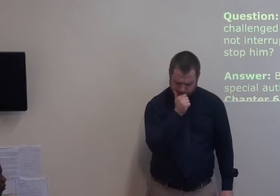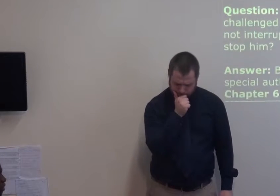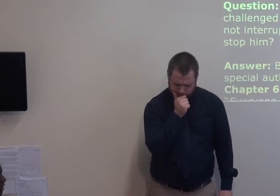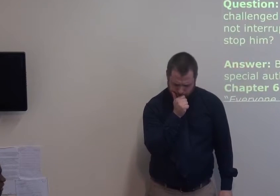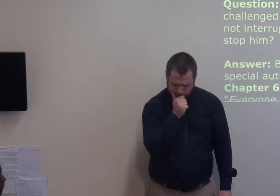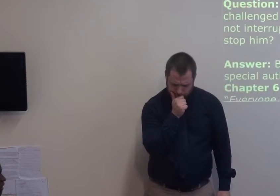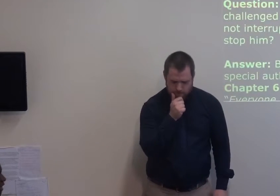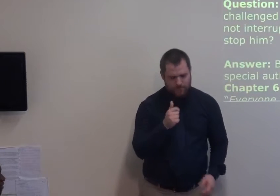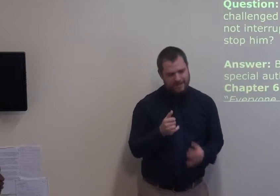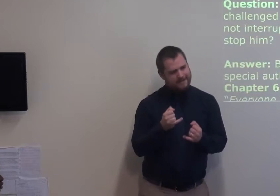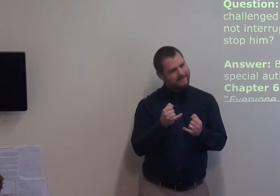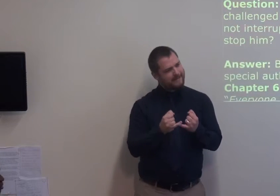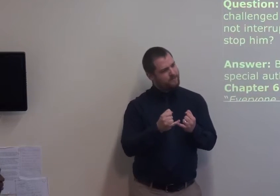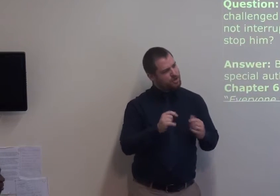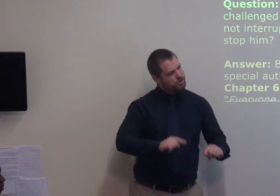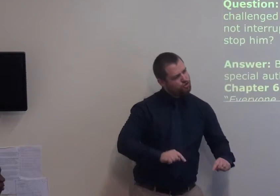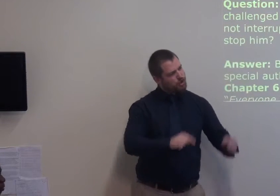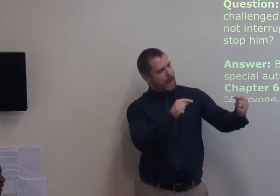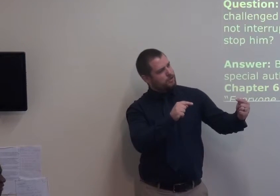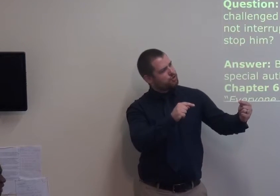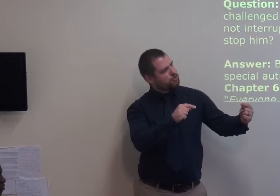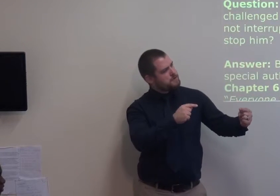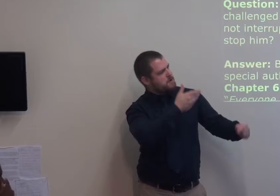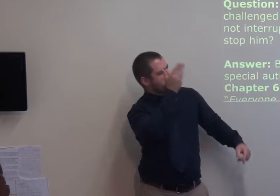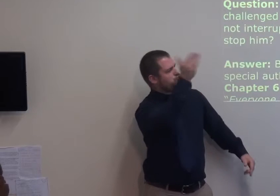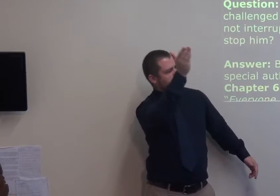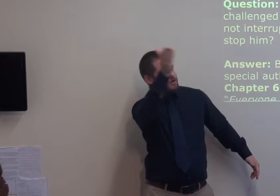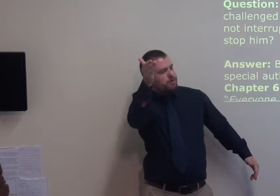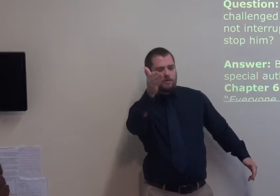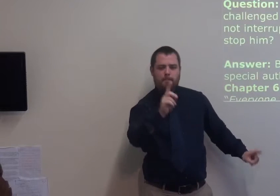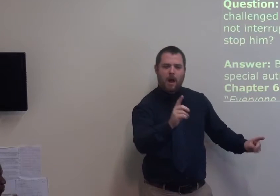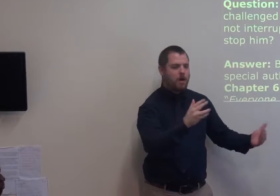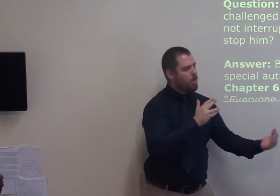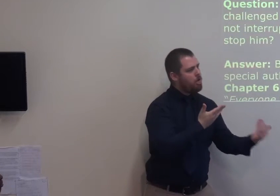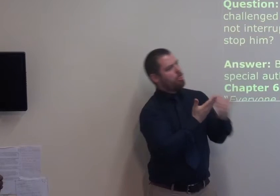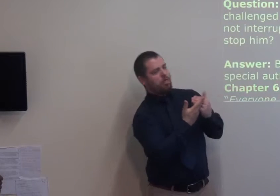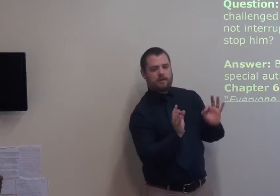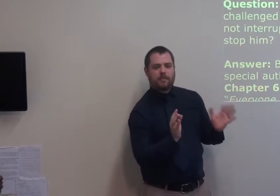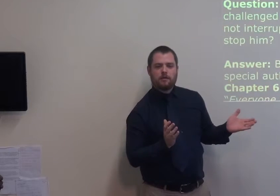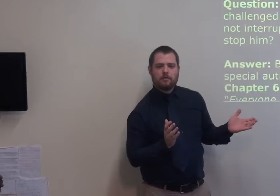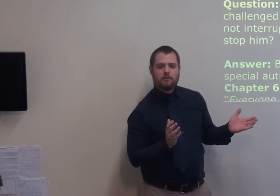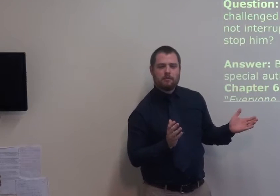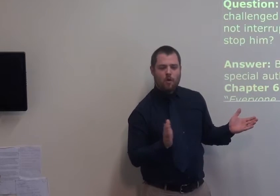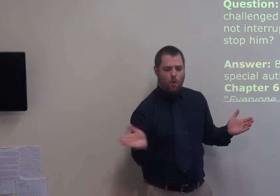When Stephen challenged the Jews, why did they not interrupt? Why did they not stop him?